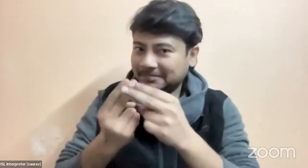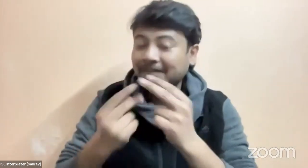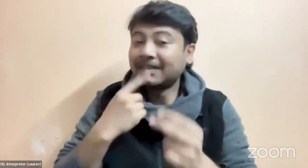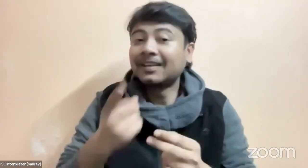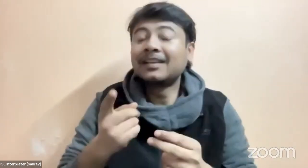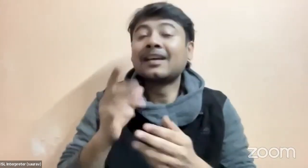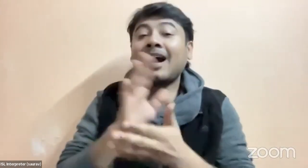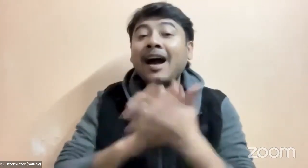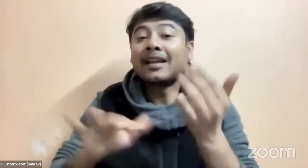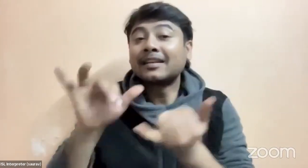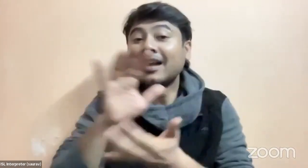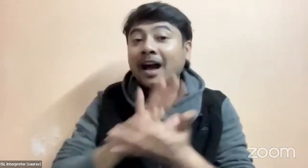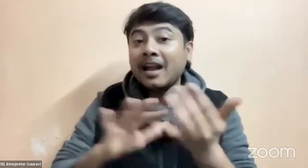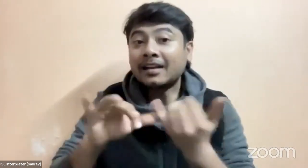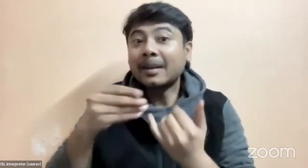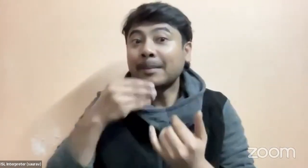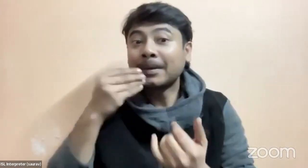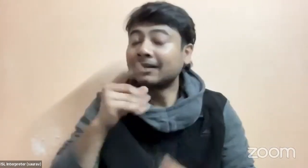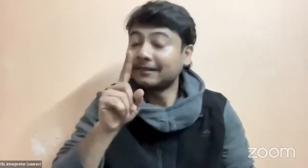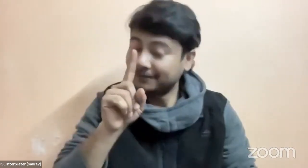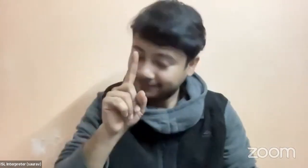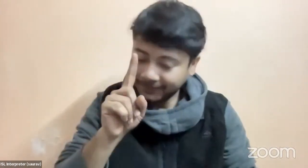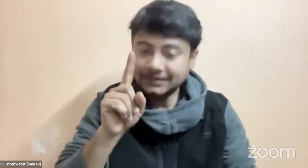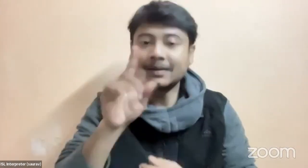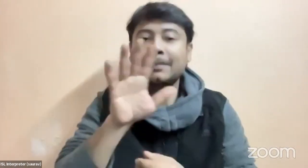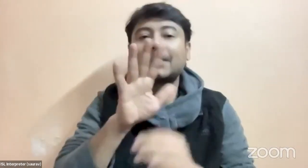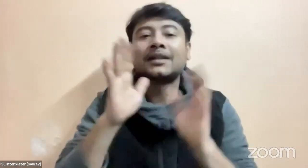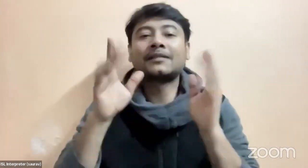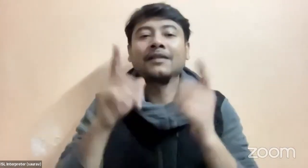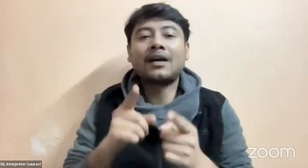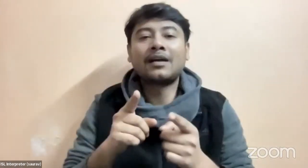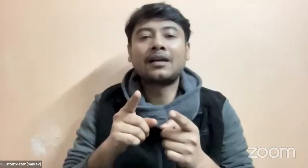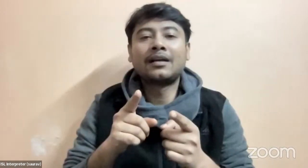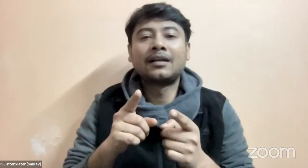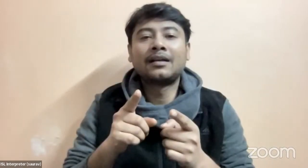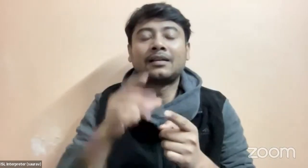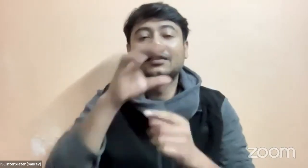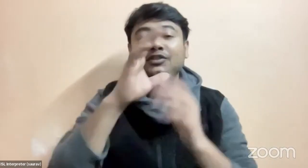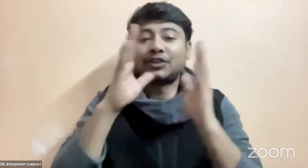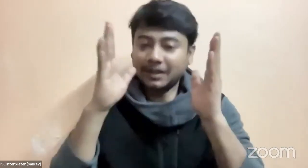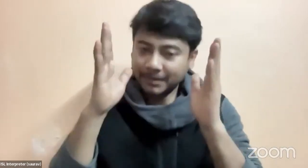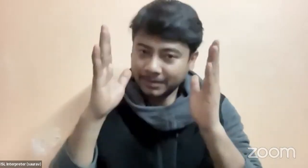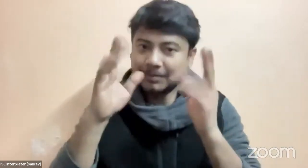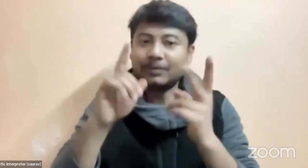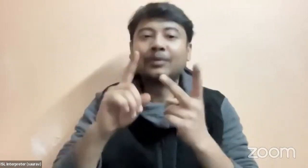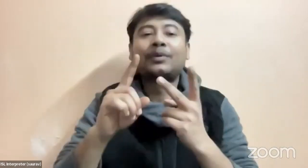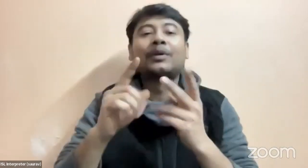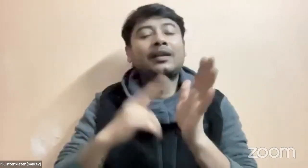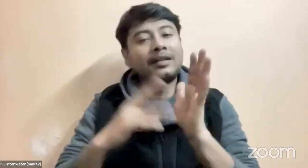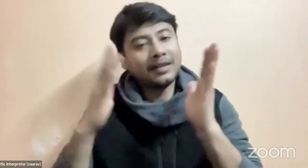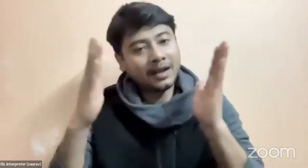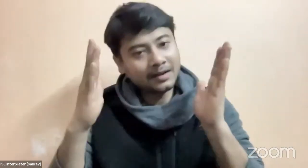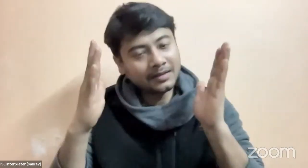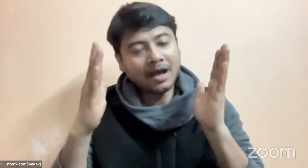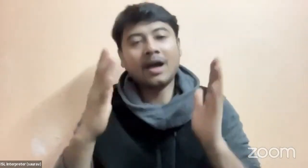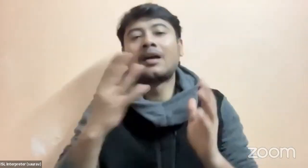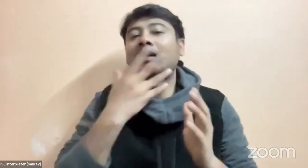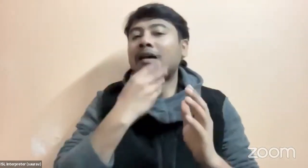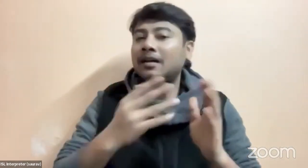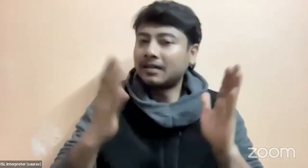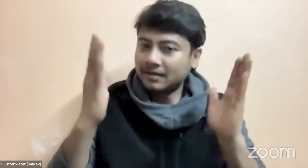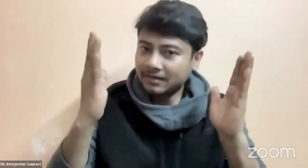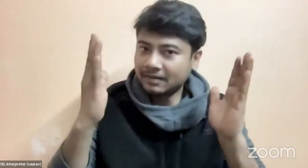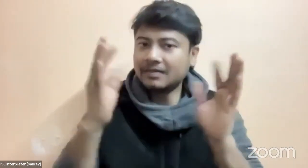Tattva. We should pray to Lord Gauranga, Lord Nityananda, Advaita Acharya Gadadhar and Srivas Pandit. We should